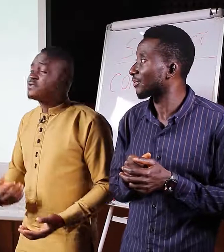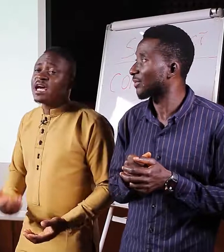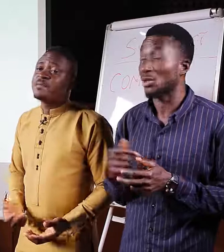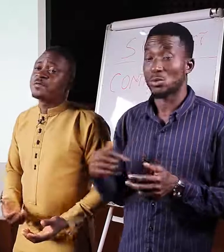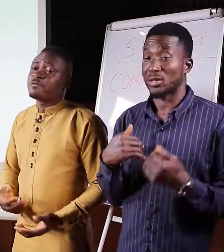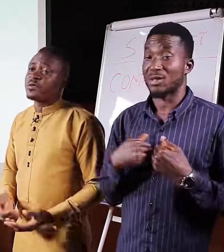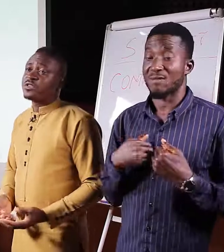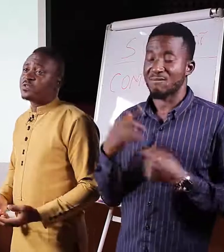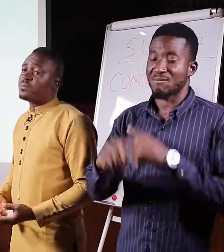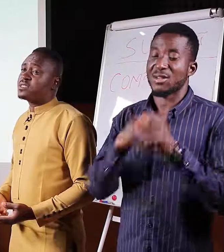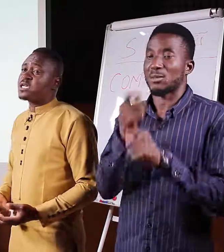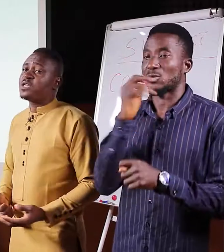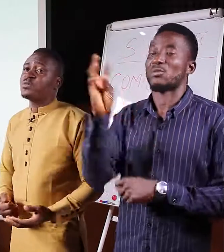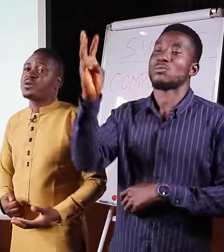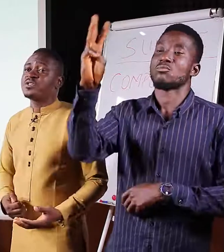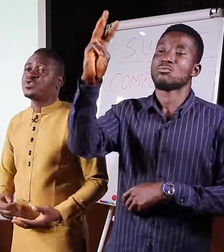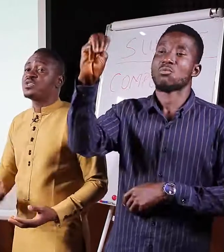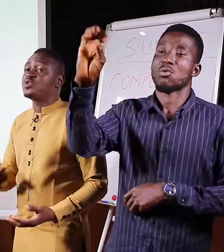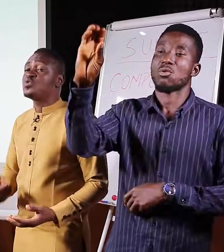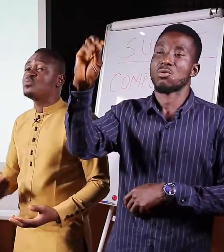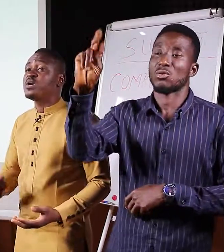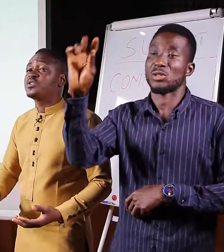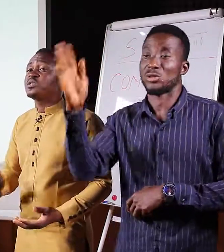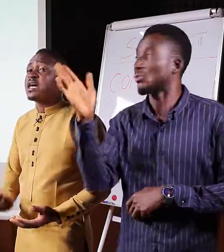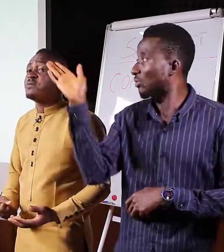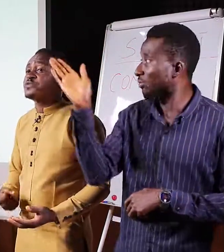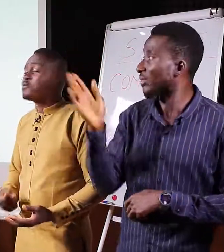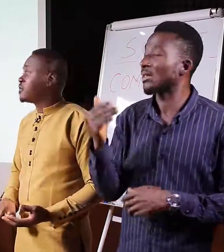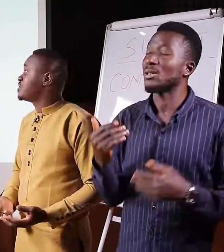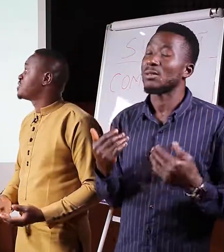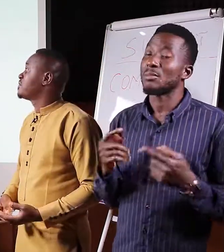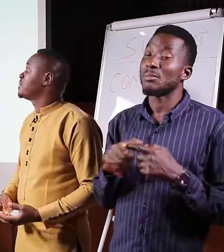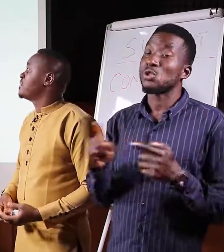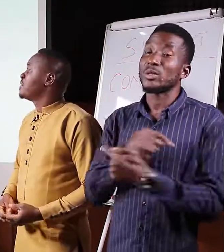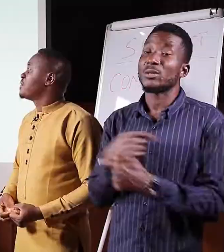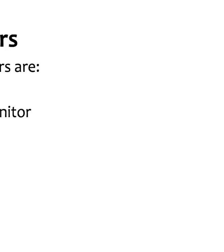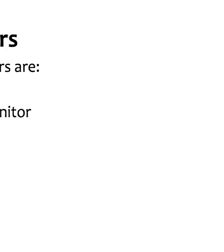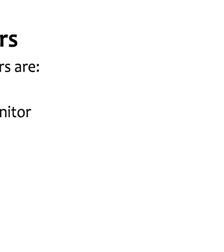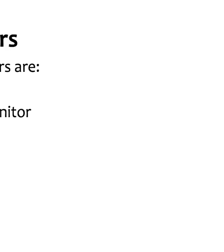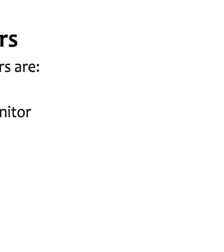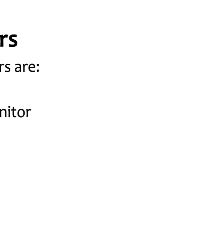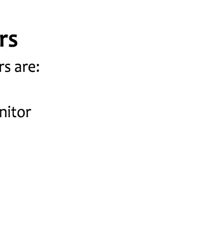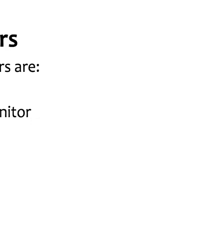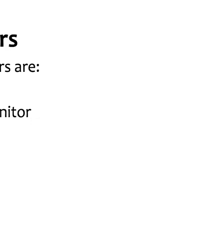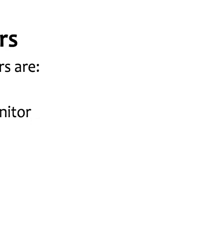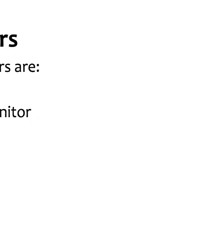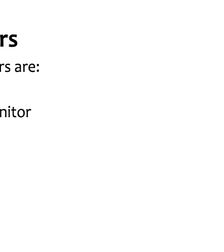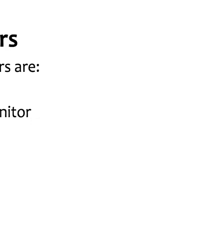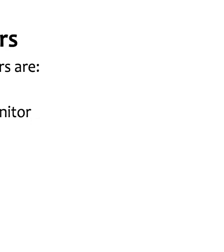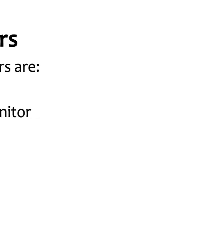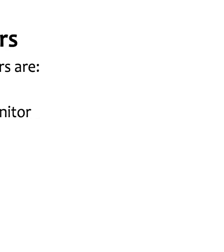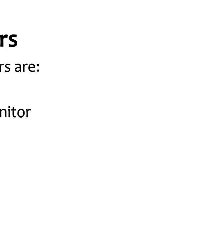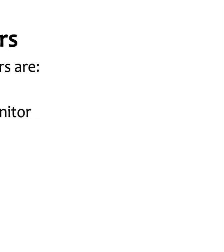We have types of monitor. Basically, we'll be considering two major types of monitor. We have the monochrome